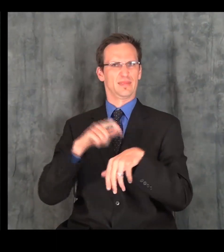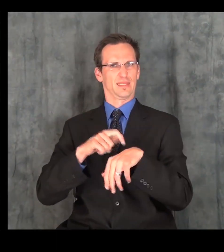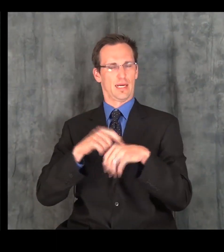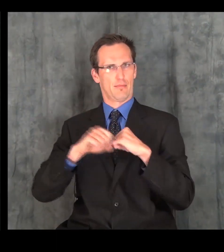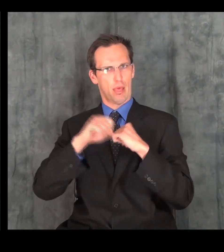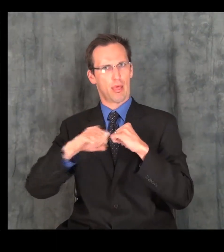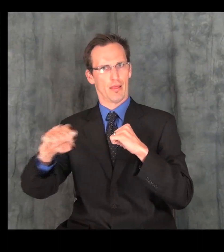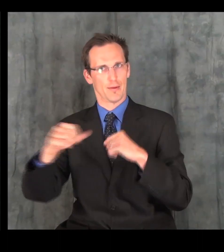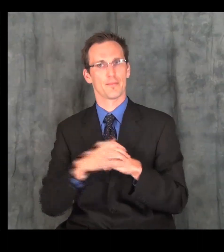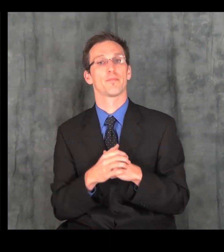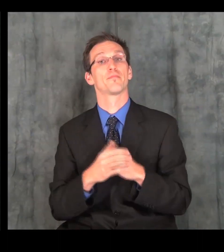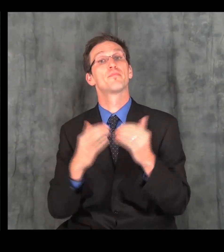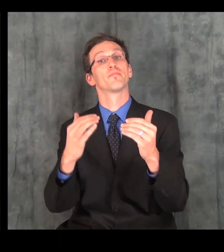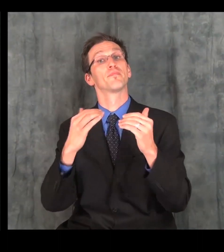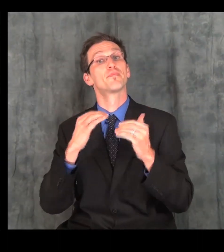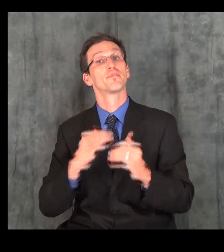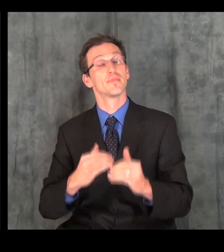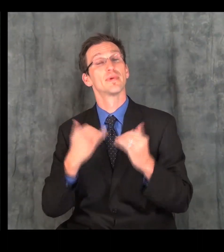Environmental issues.